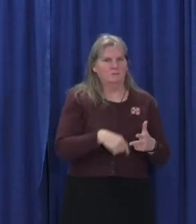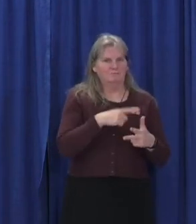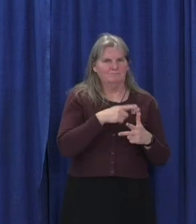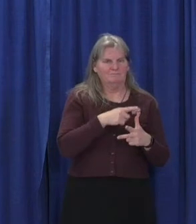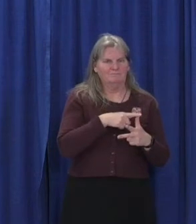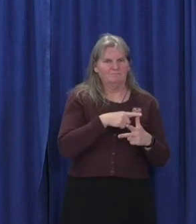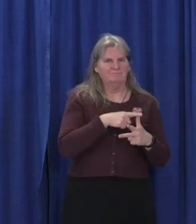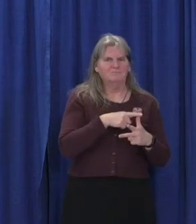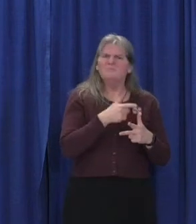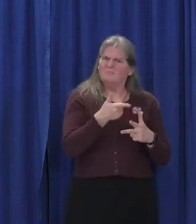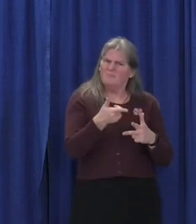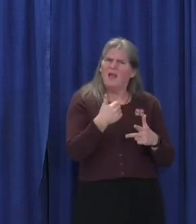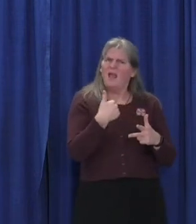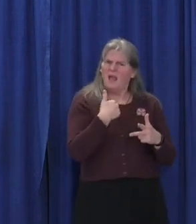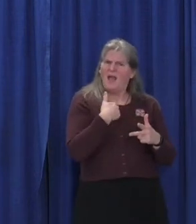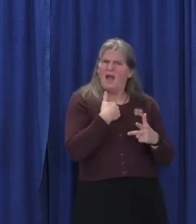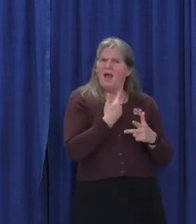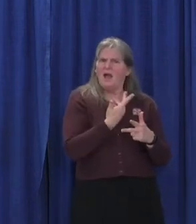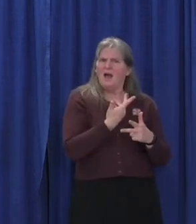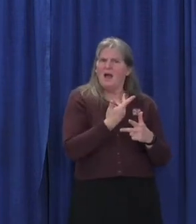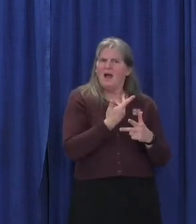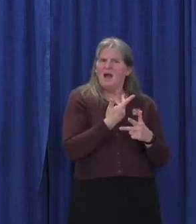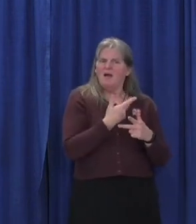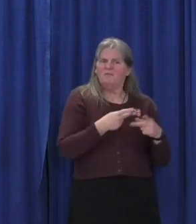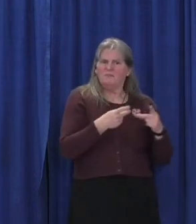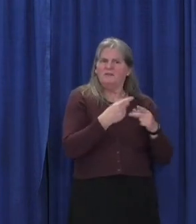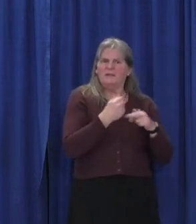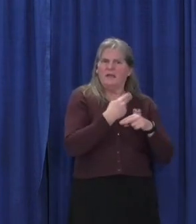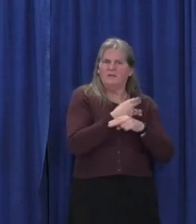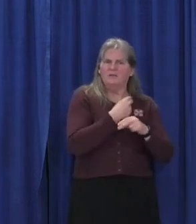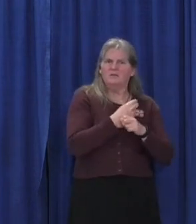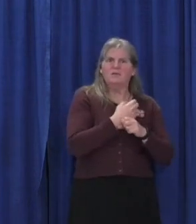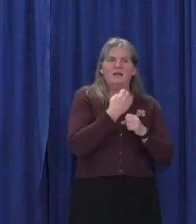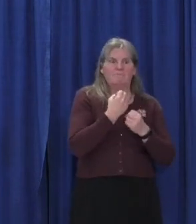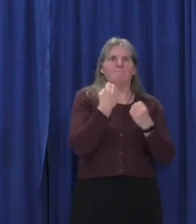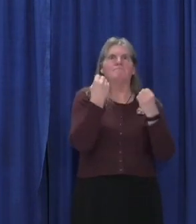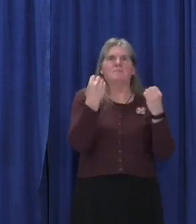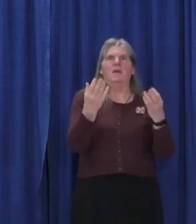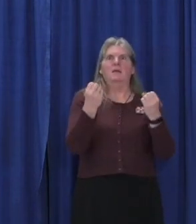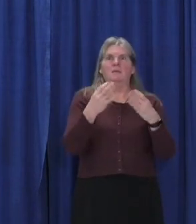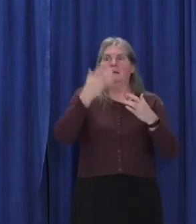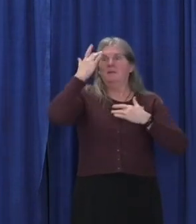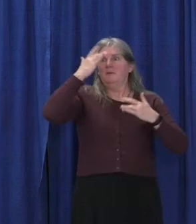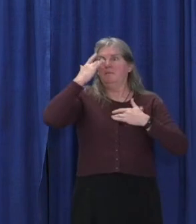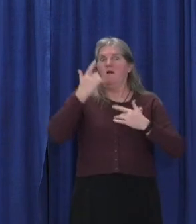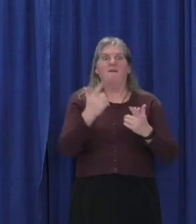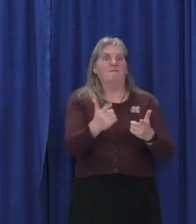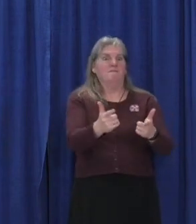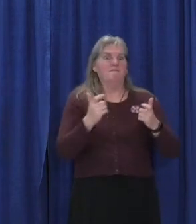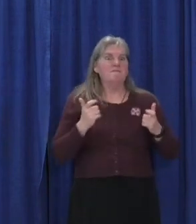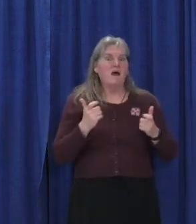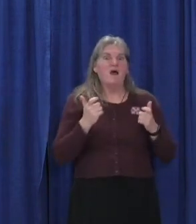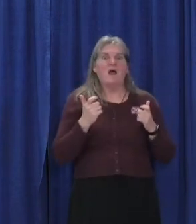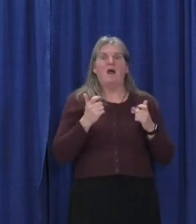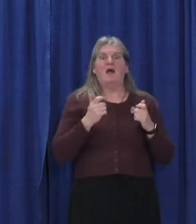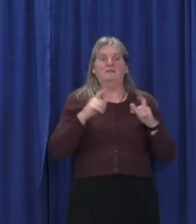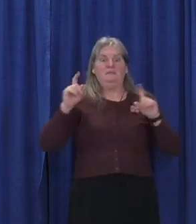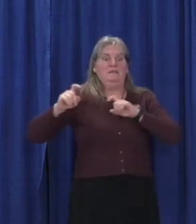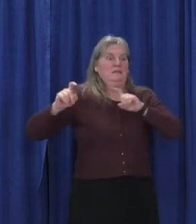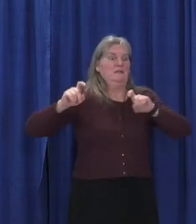role to play, especially when you have a lot of disease or you have to test a lot of people quickly and you can't use the best tests.